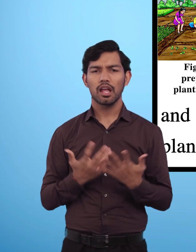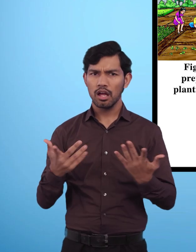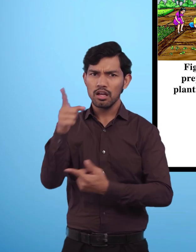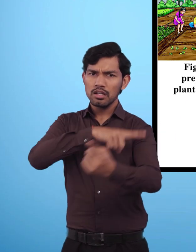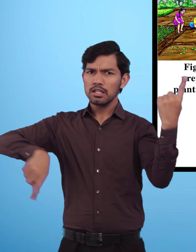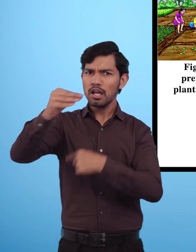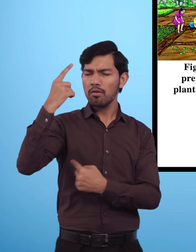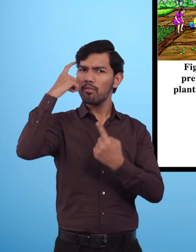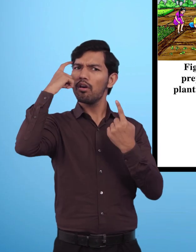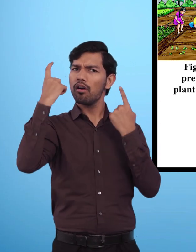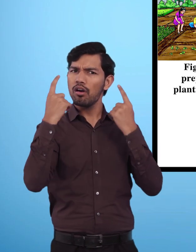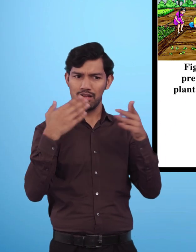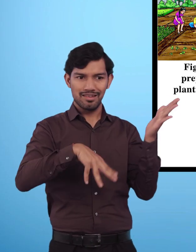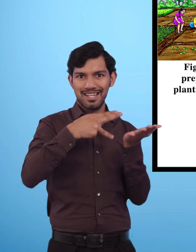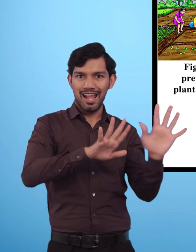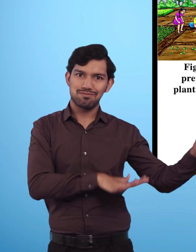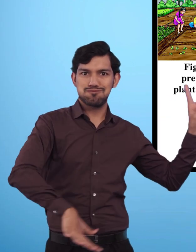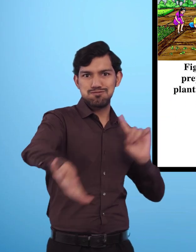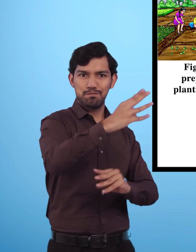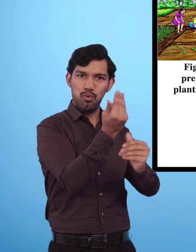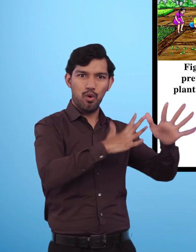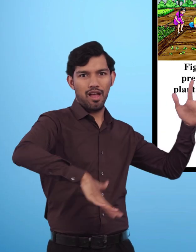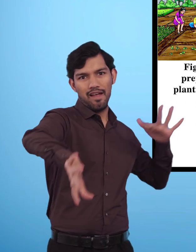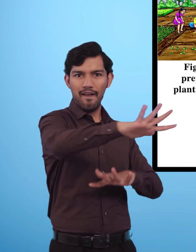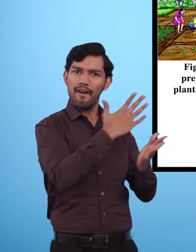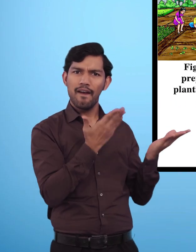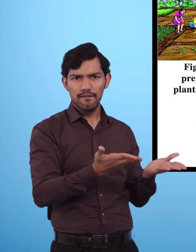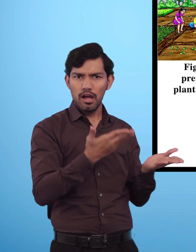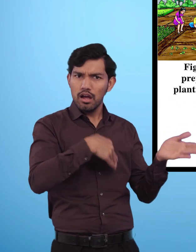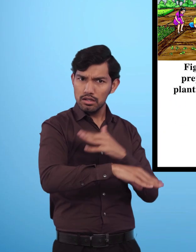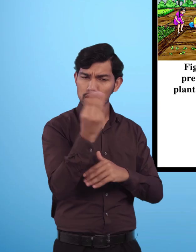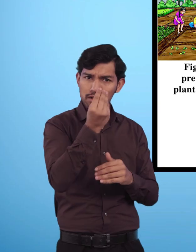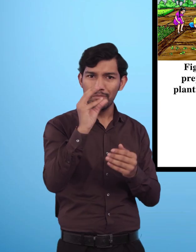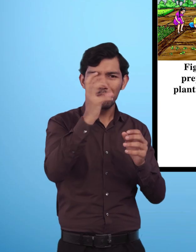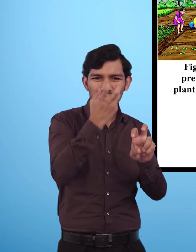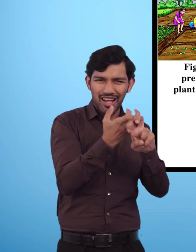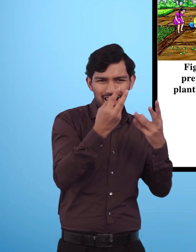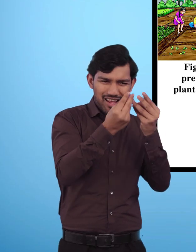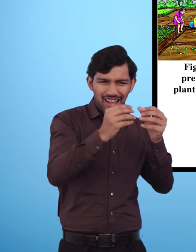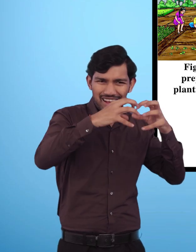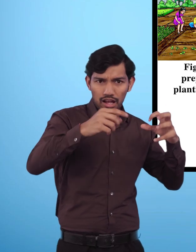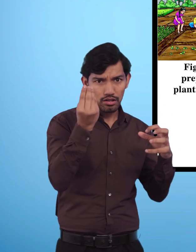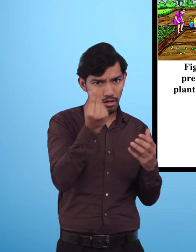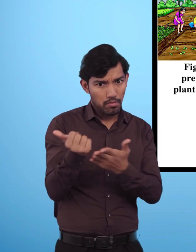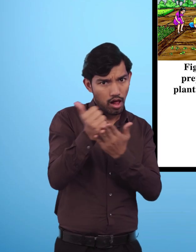Do you realize that earthworms are natural agents that help in turning and loosening the